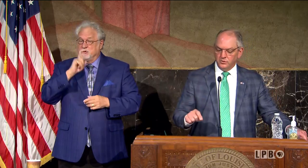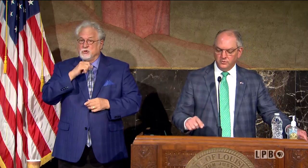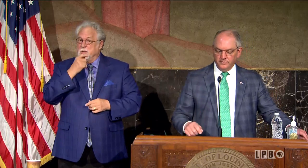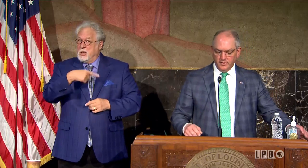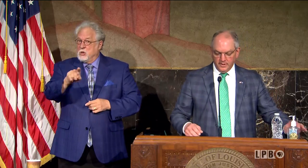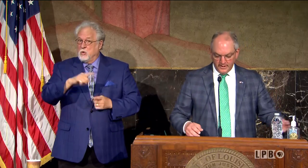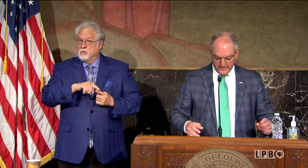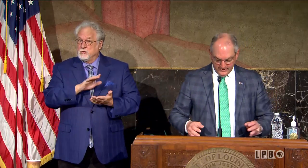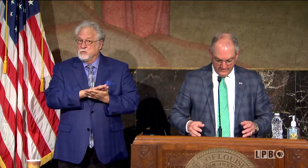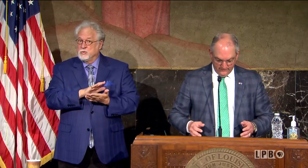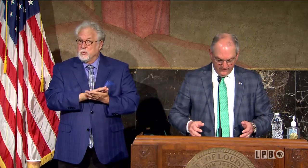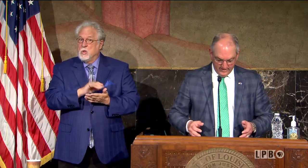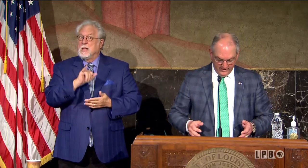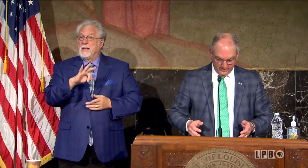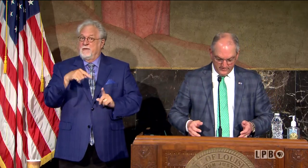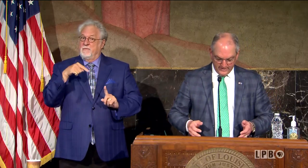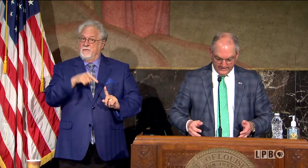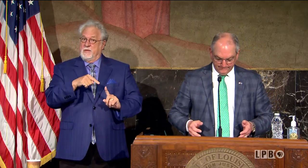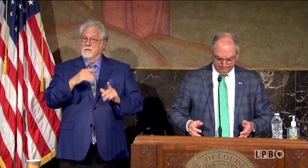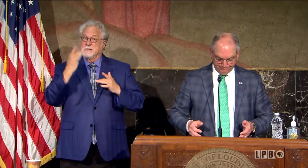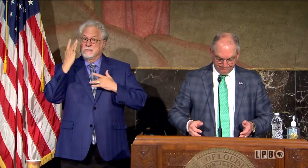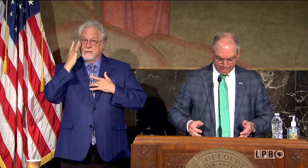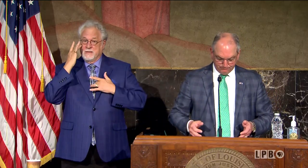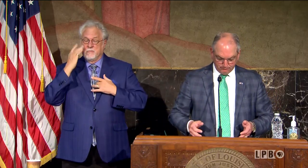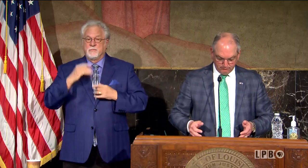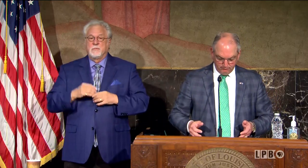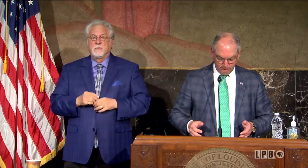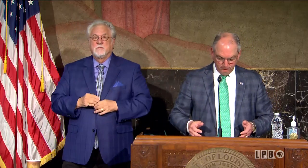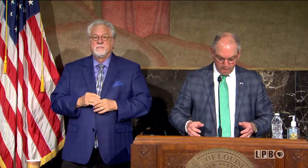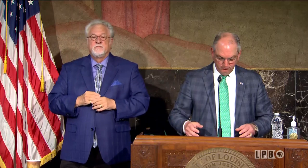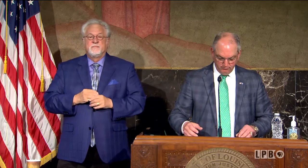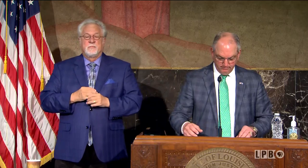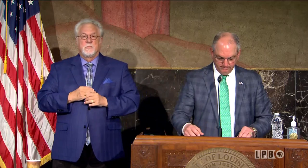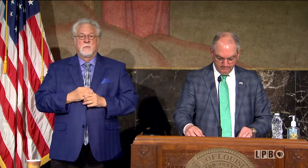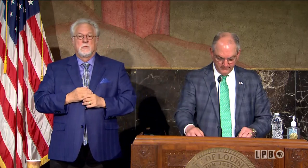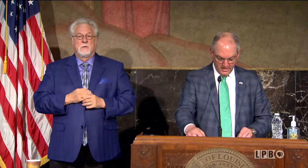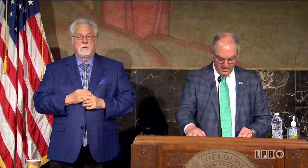go to school if they are sick.